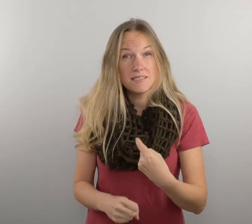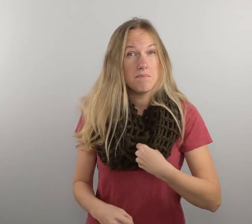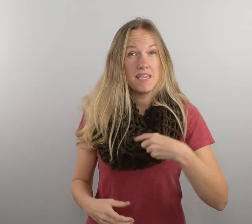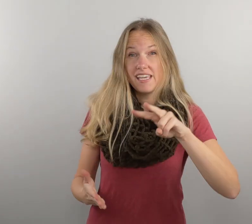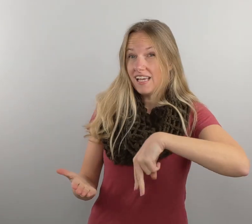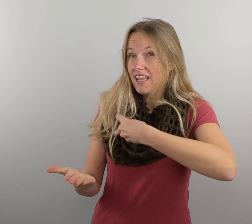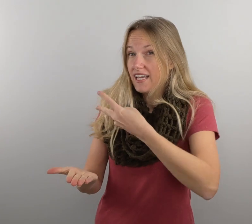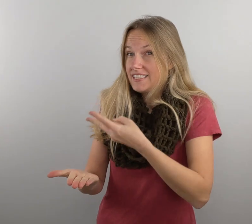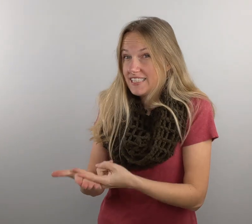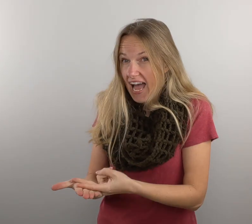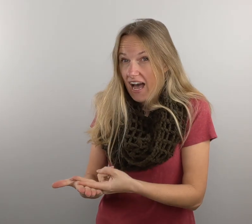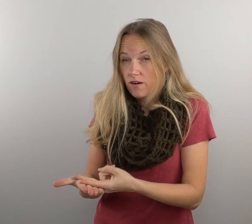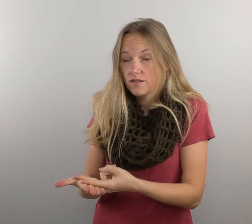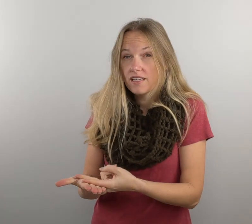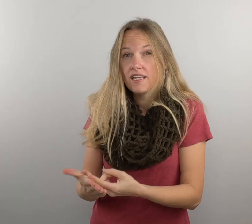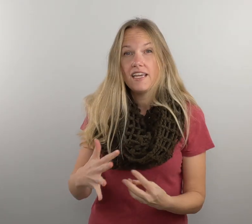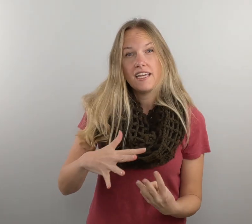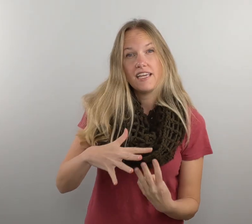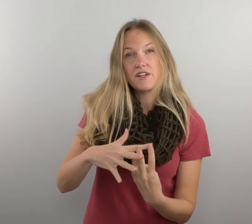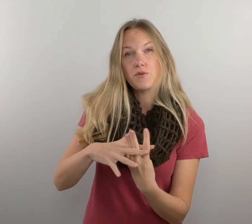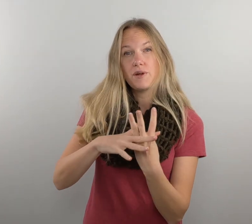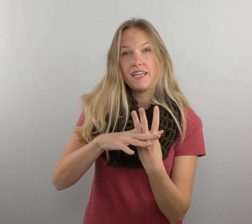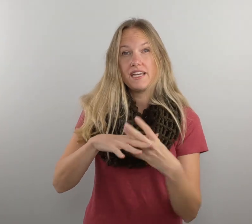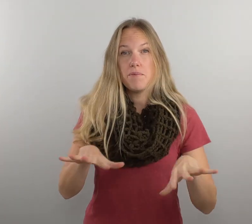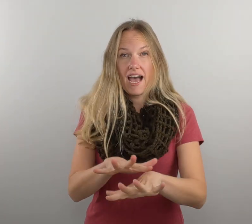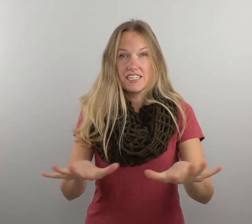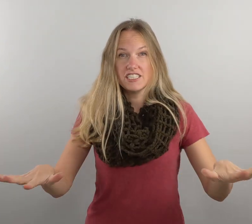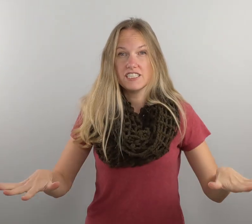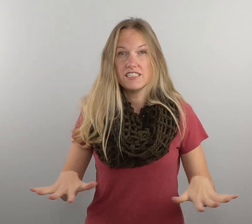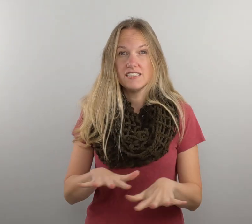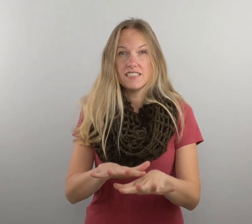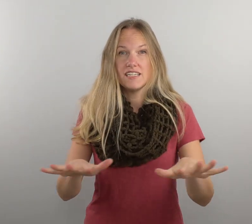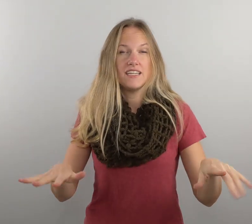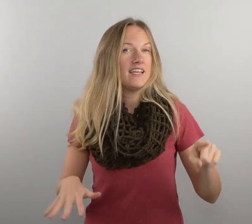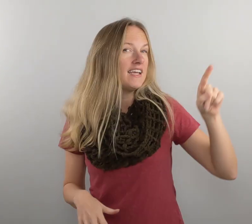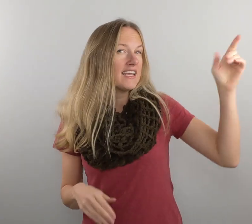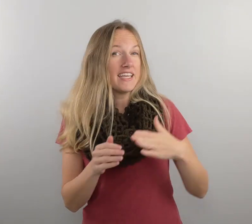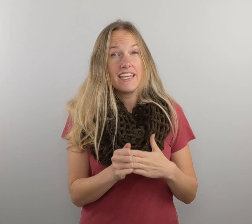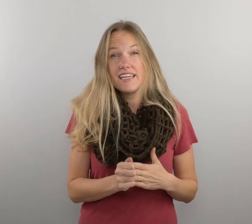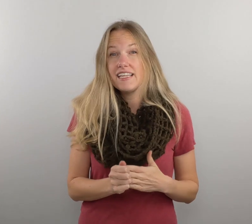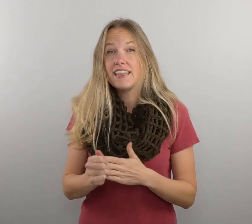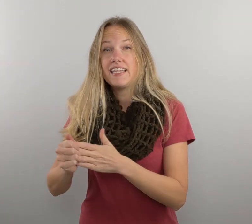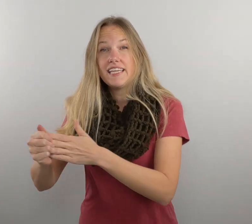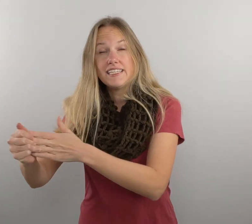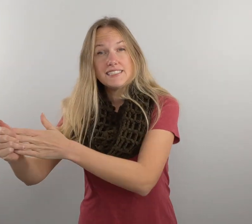me lie down in green pastures. He leads me